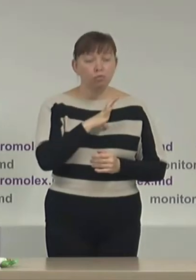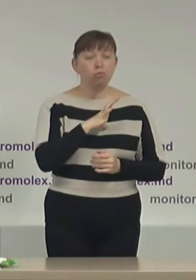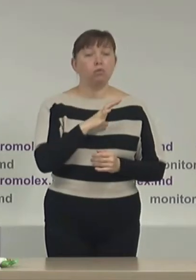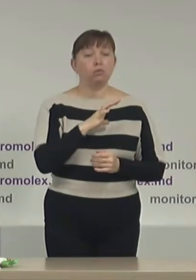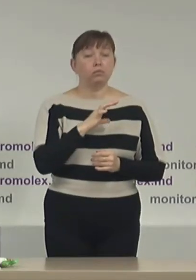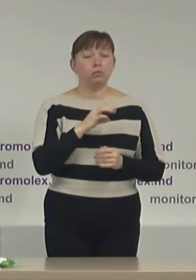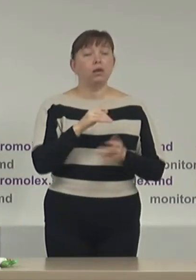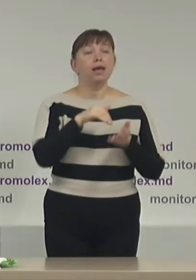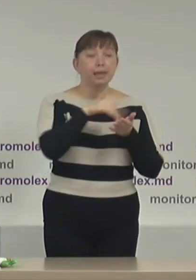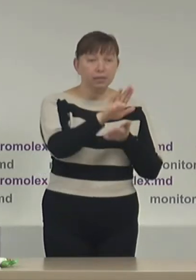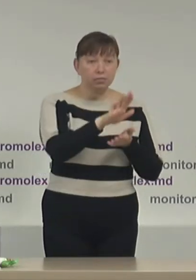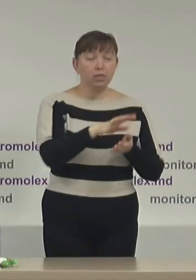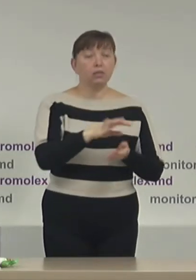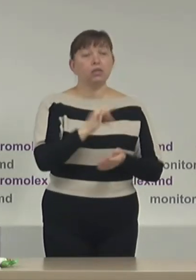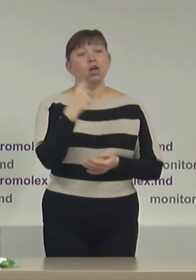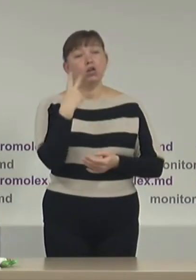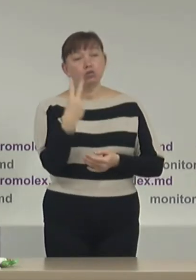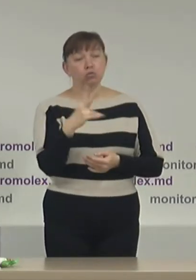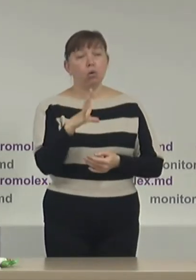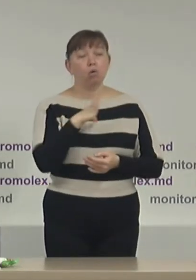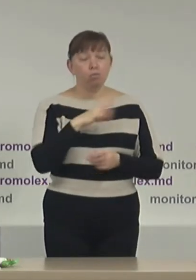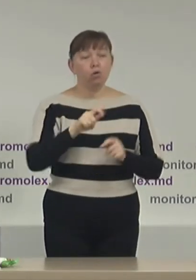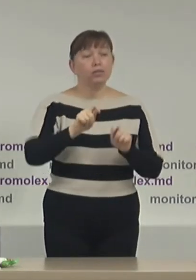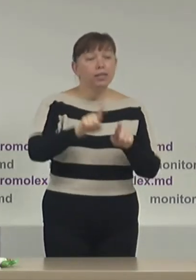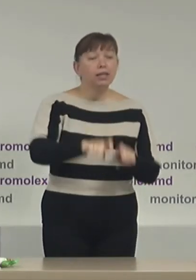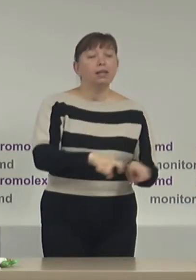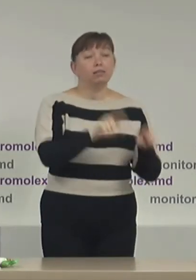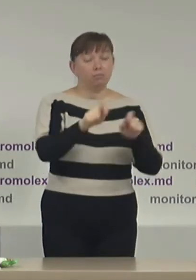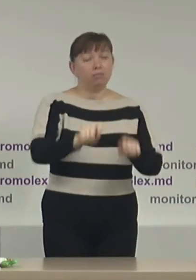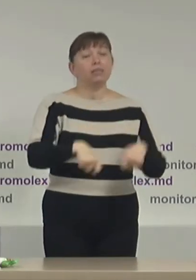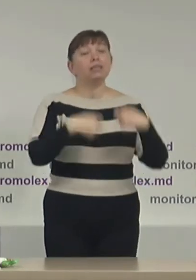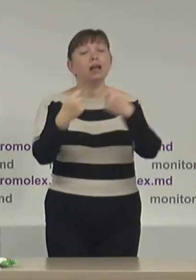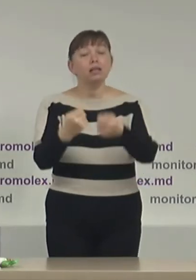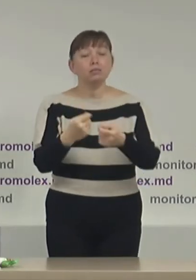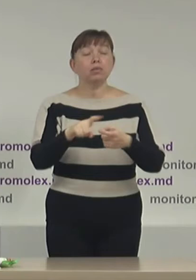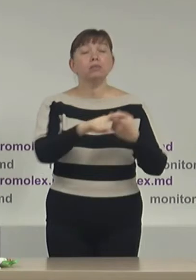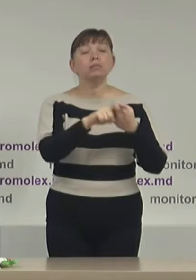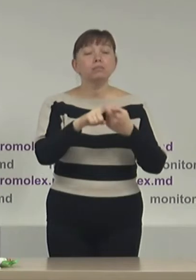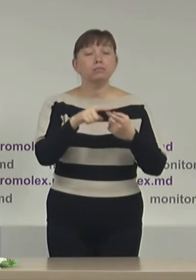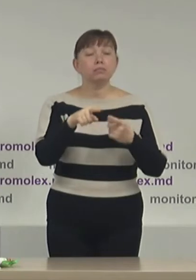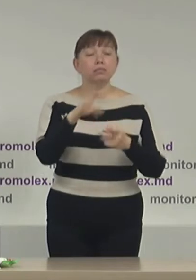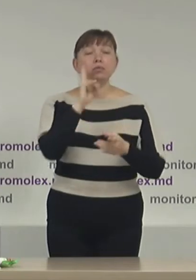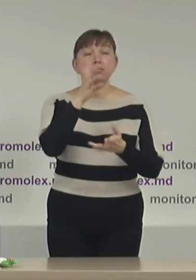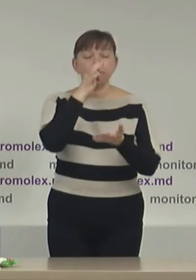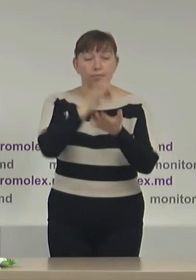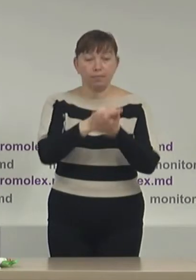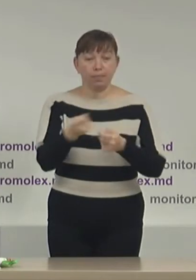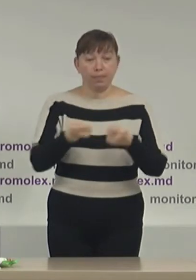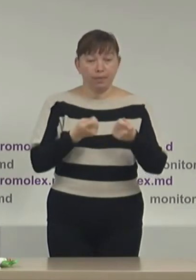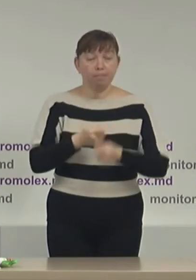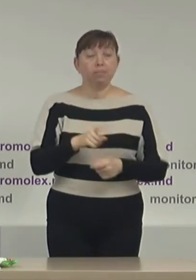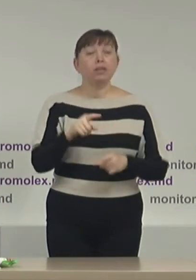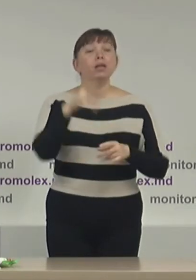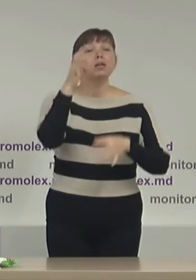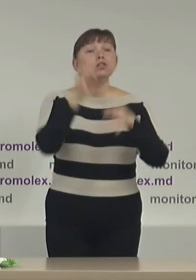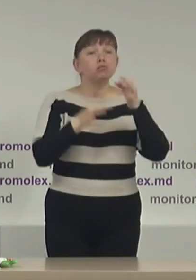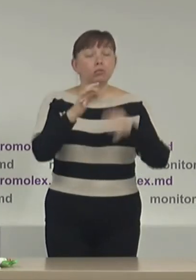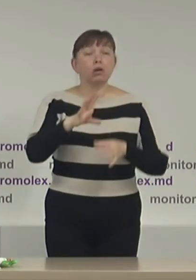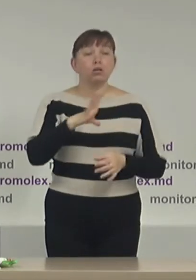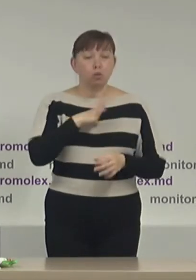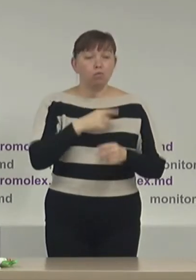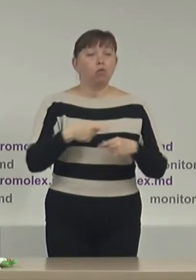and were rejected, and other two were referred to other competent